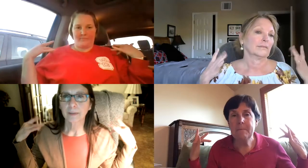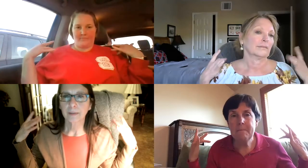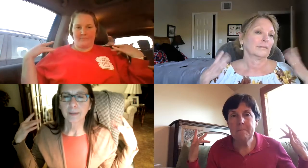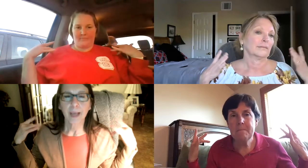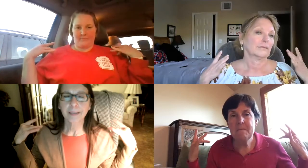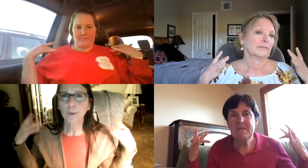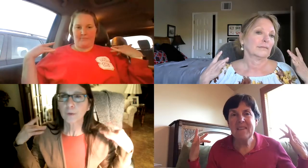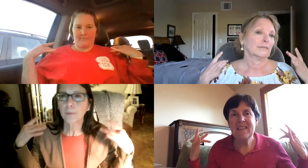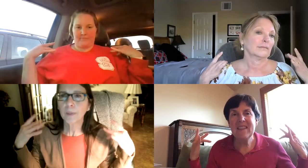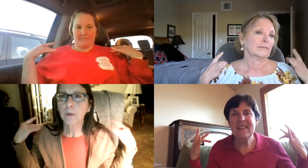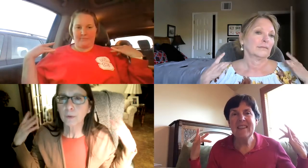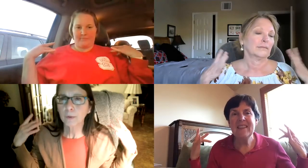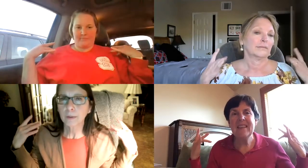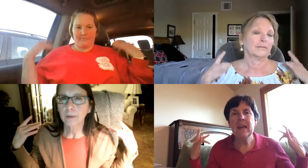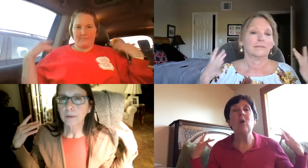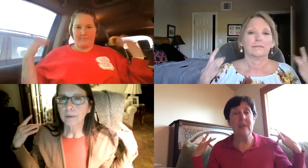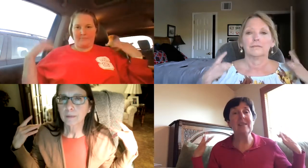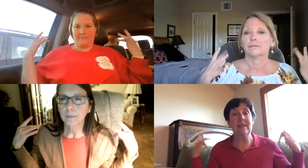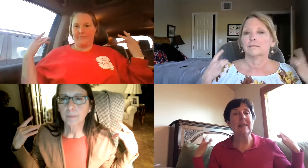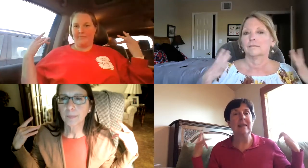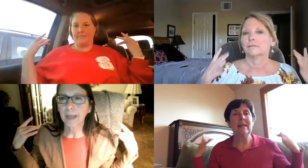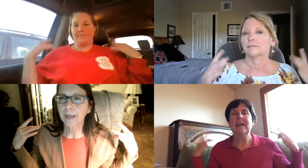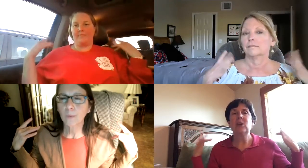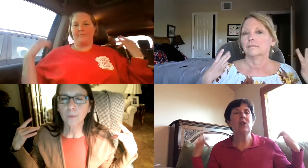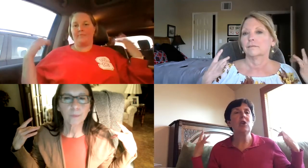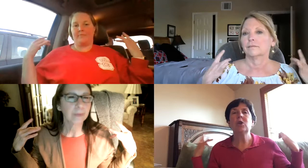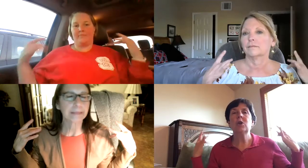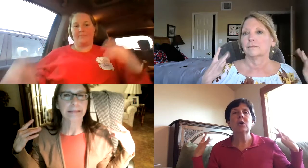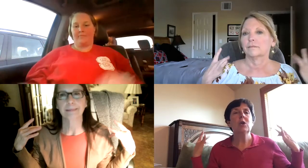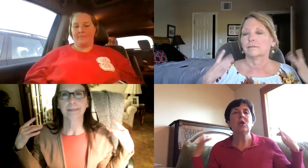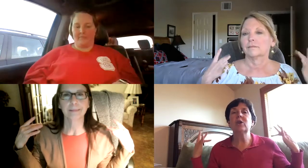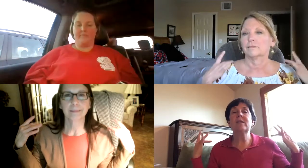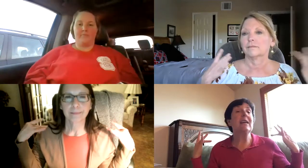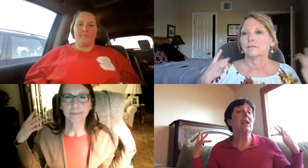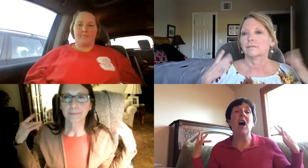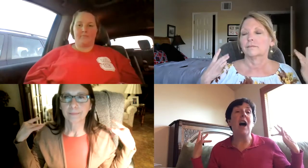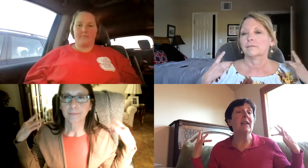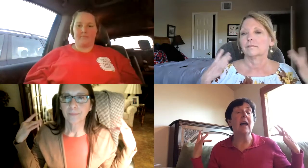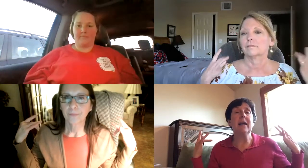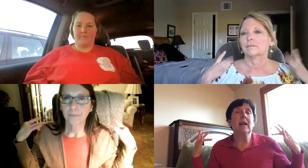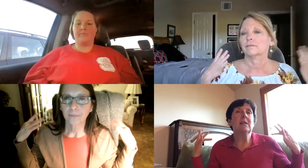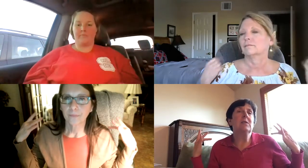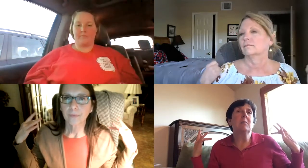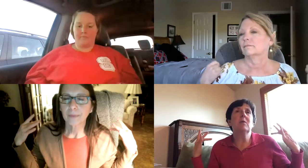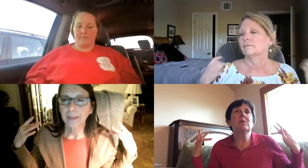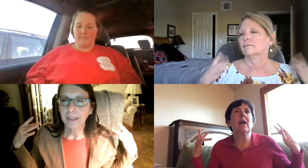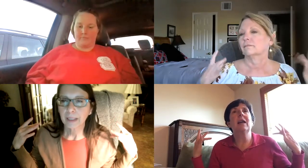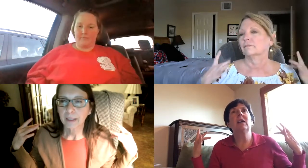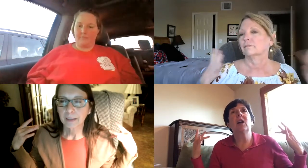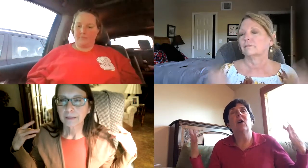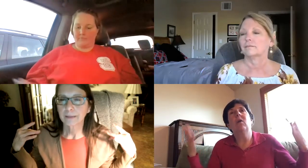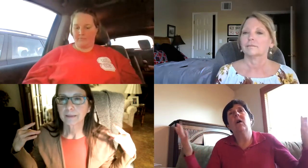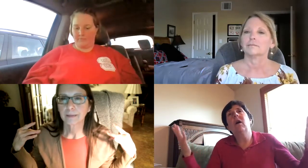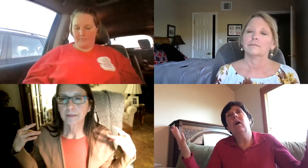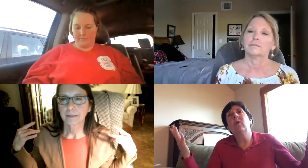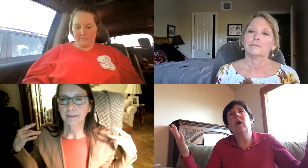what? I said it looks familiar. Oh, does it? But I don't. You'll see it a lot. Like someone will say, you